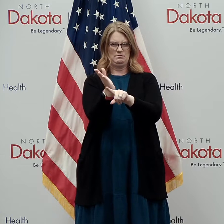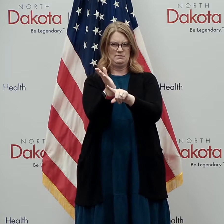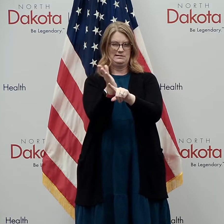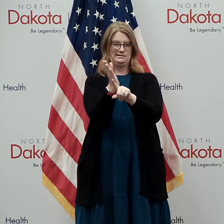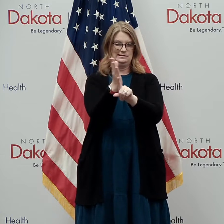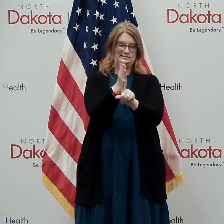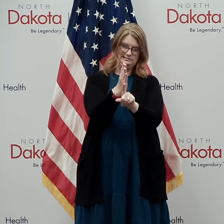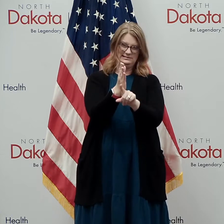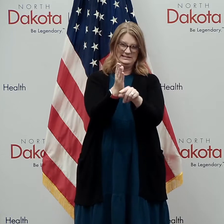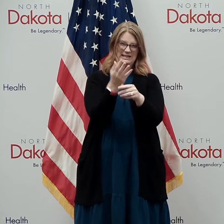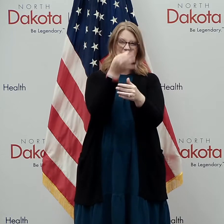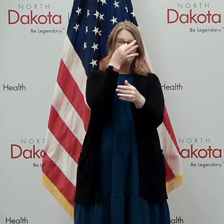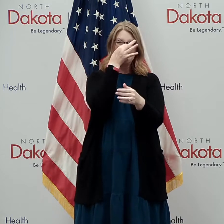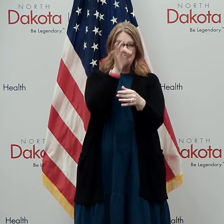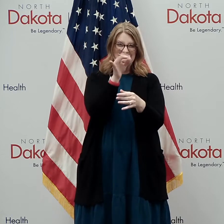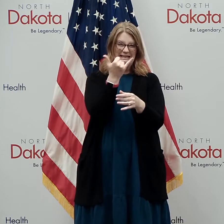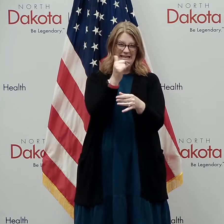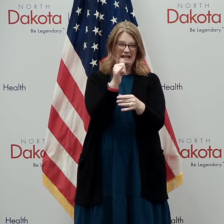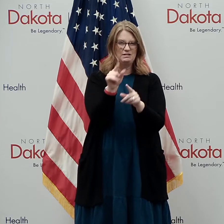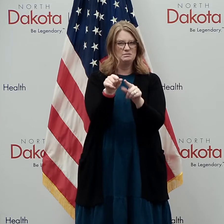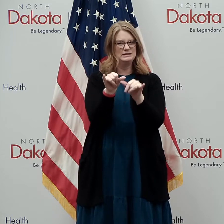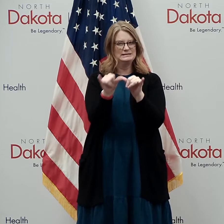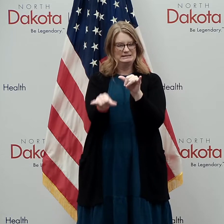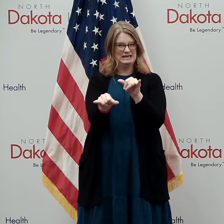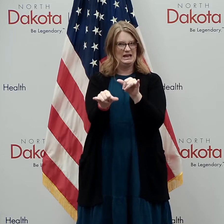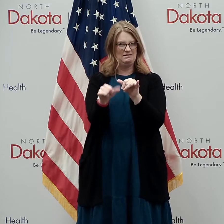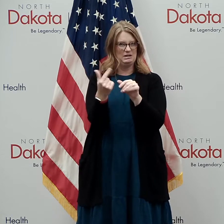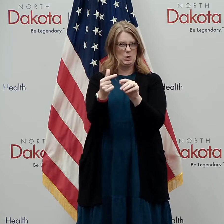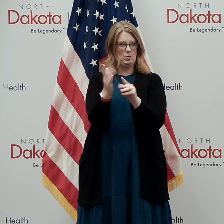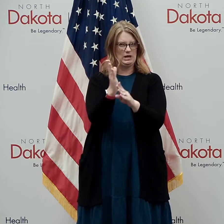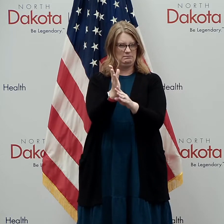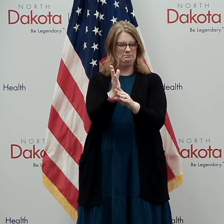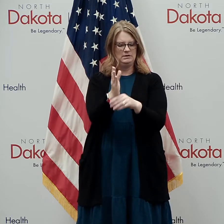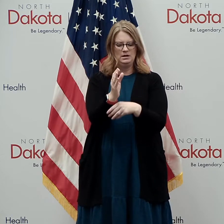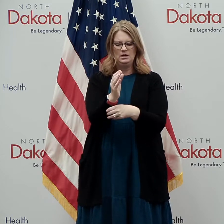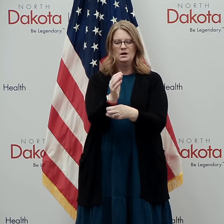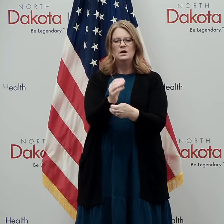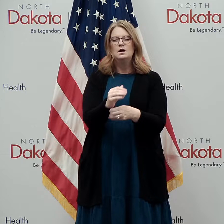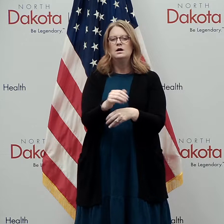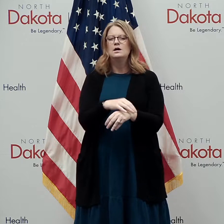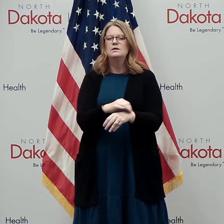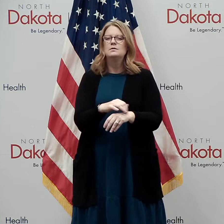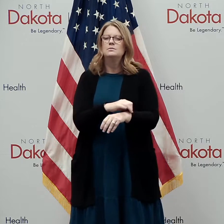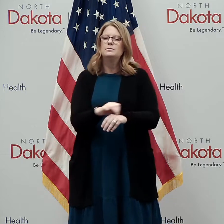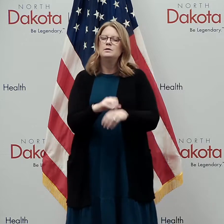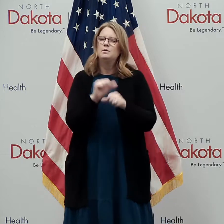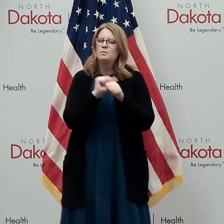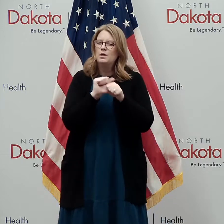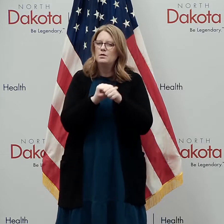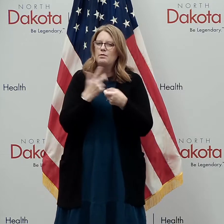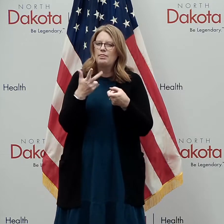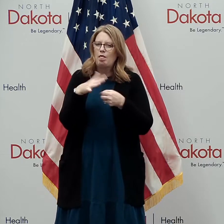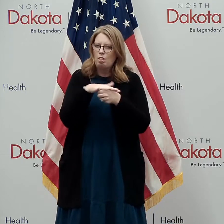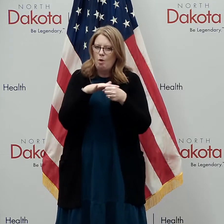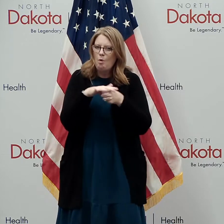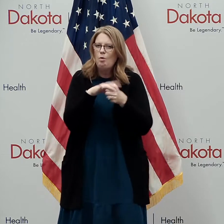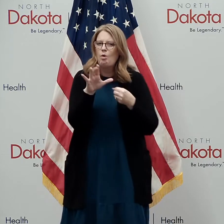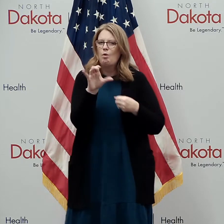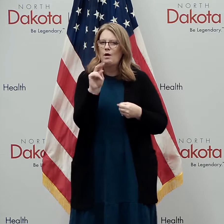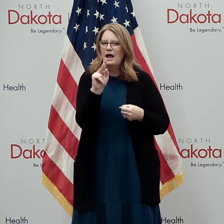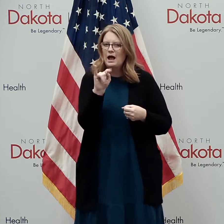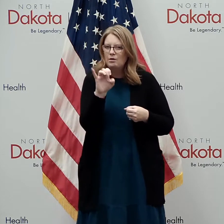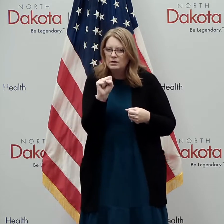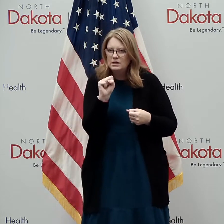changes today to the risk levels, so we remain where we are statewide, but we are going to be working with local officials in several counties